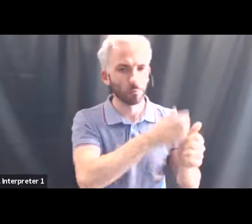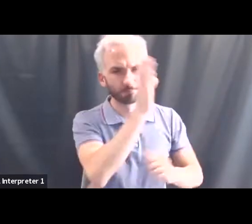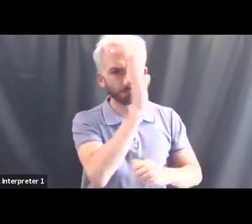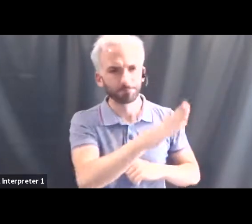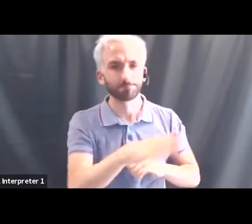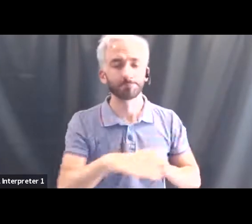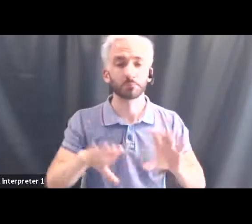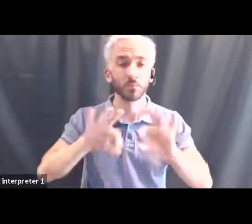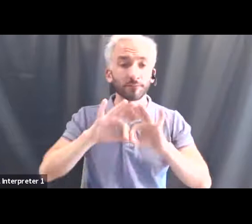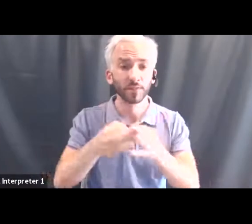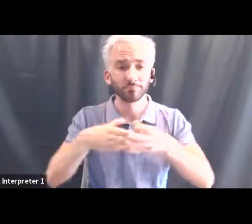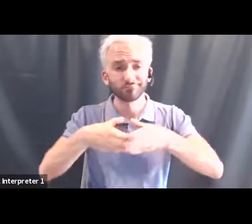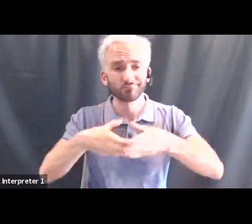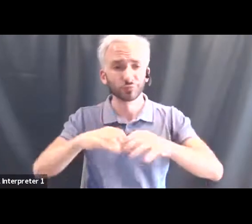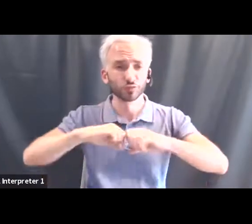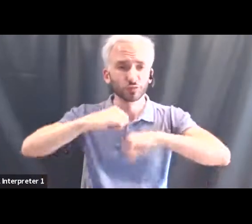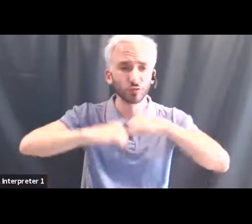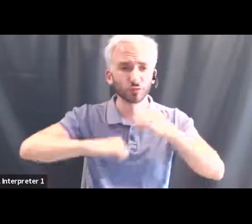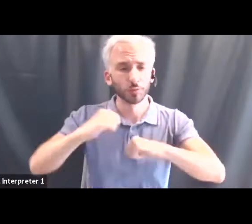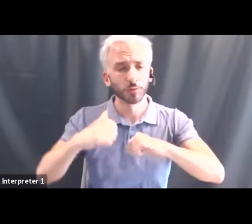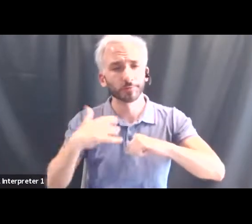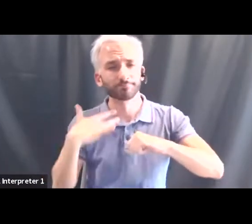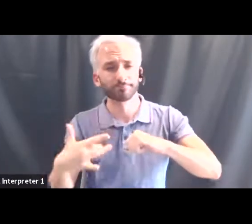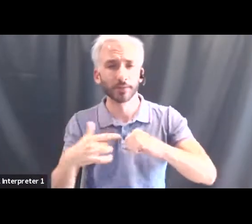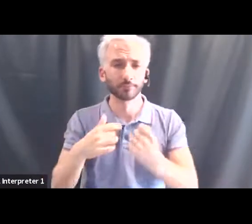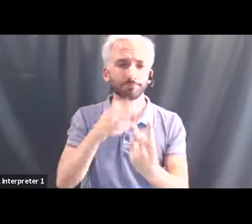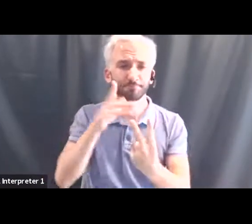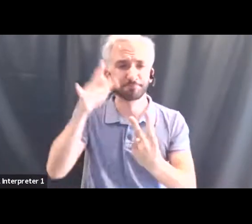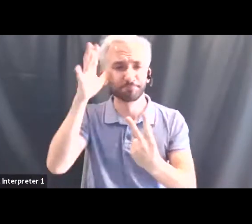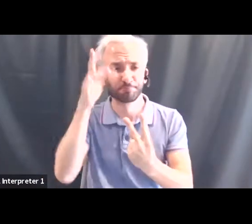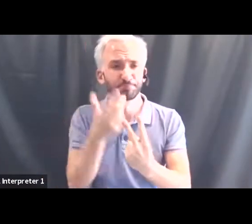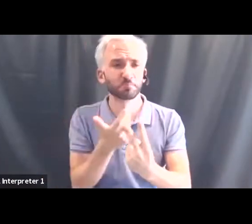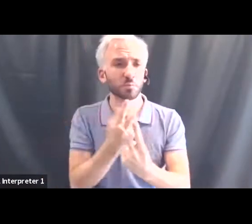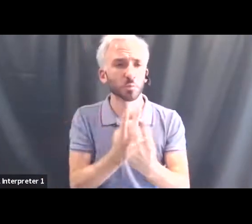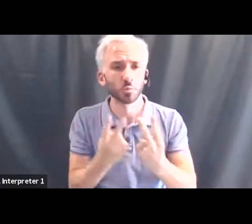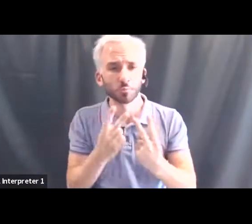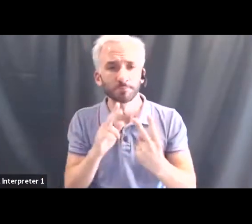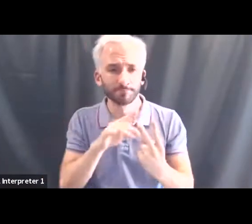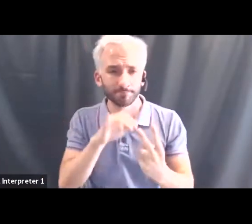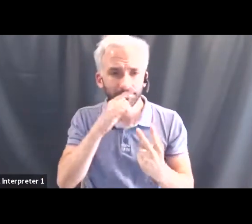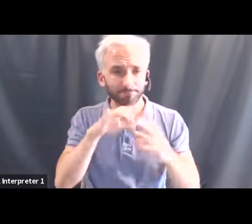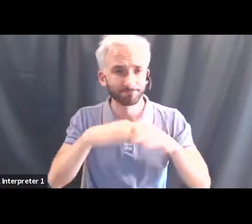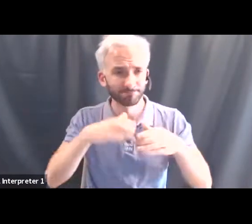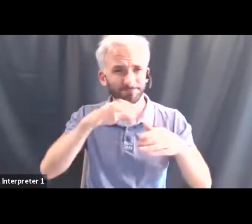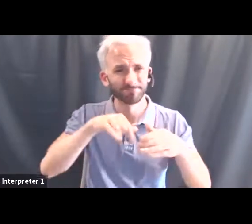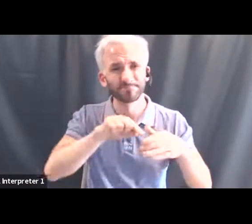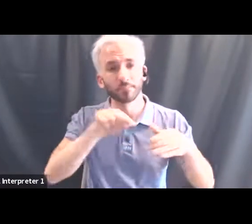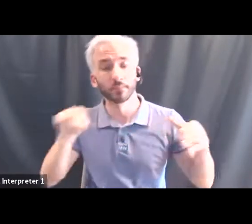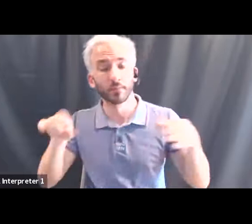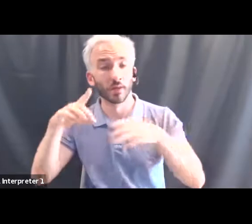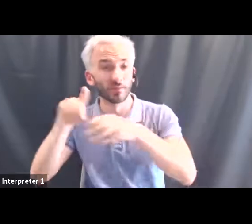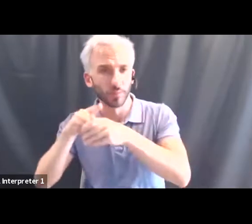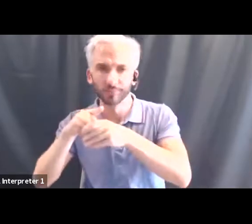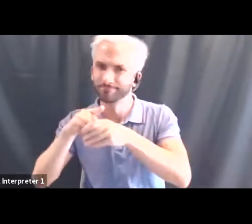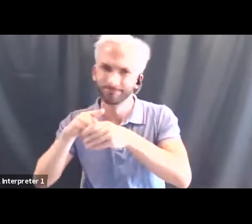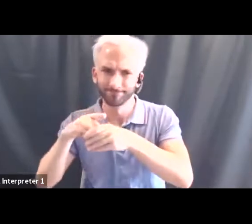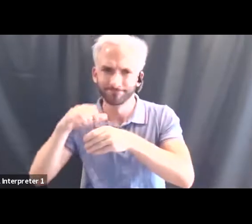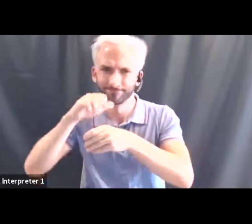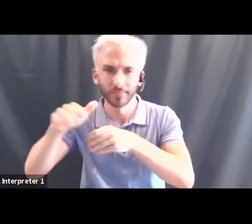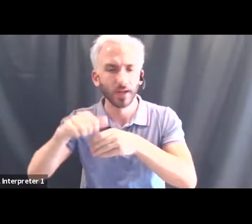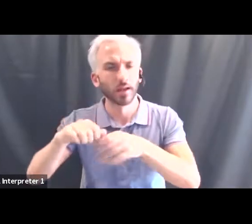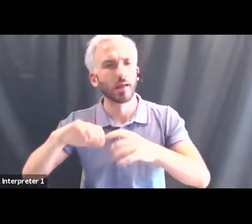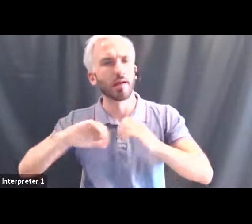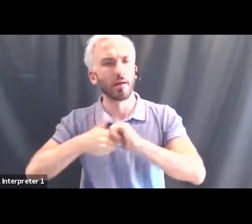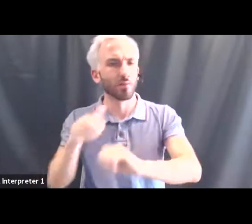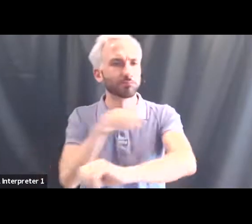structure, authoritarian, undemocratic, and physically violent means of wielding power between adults and